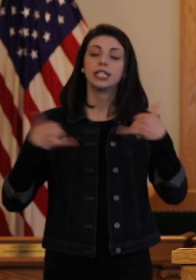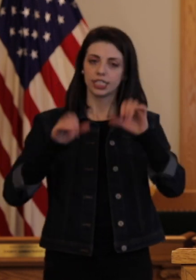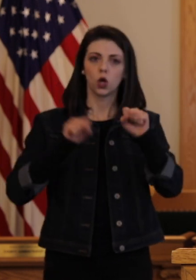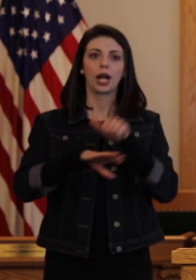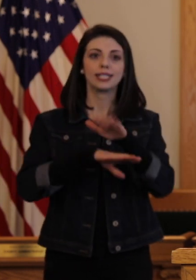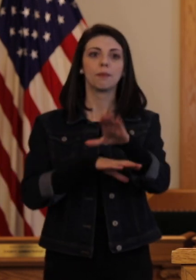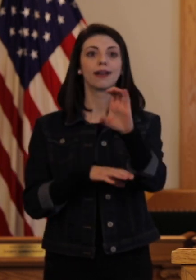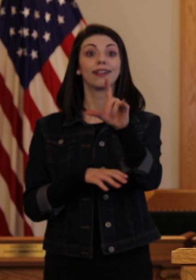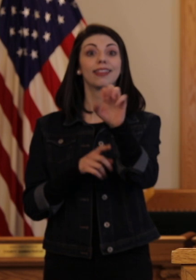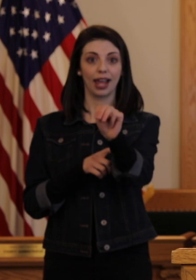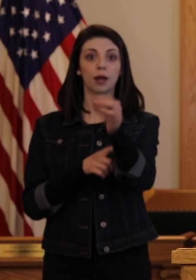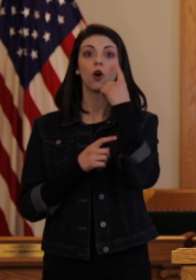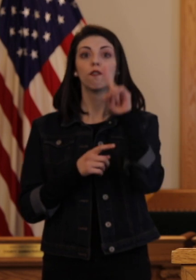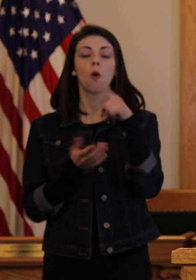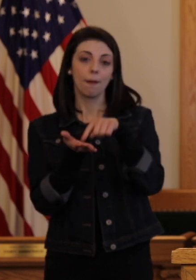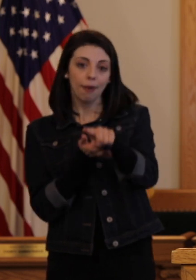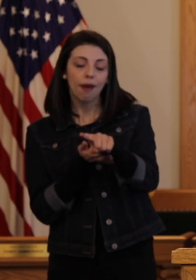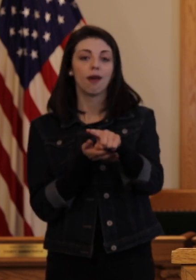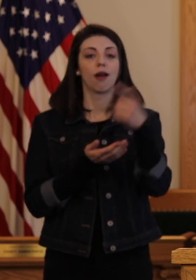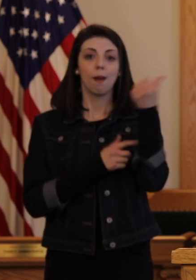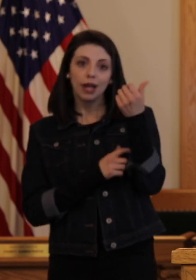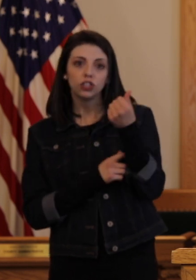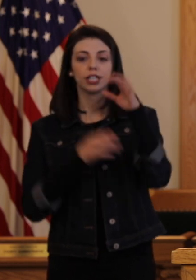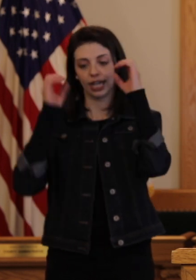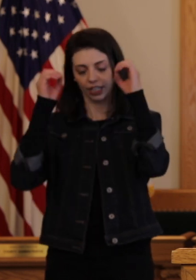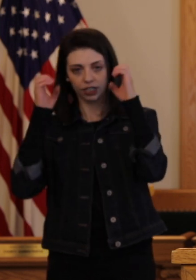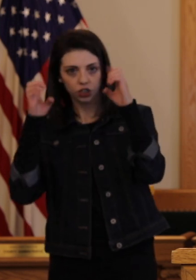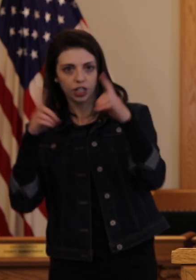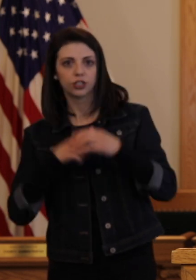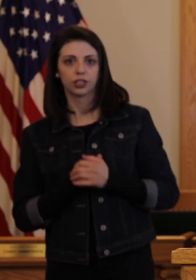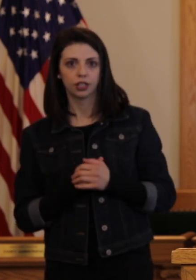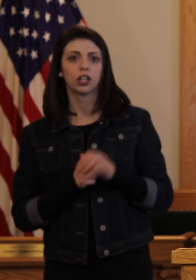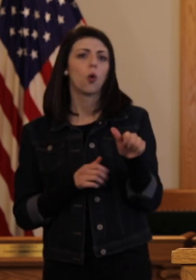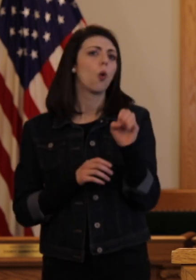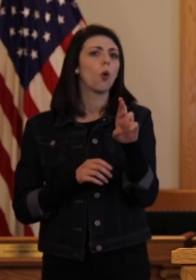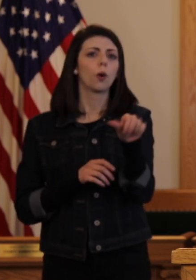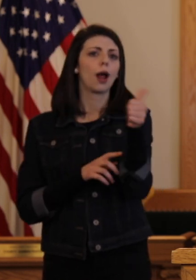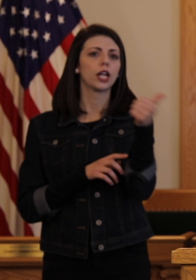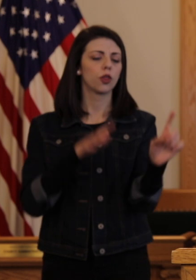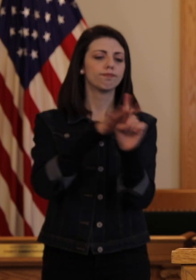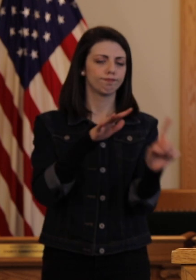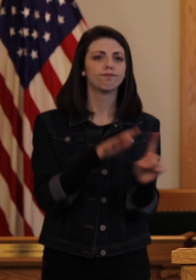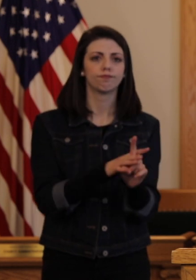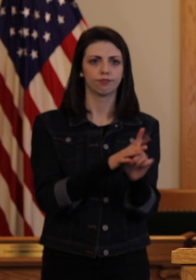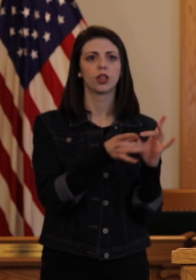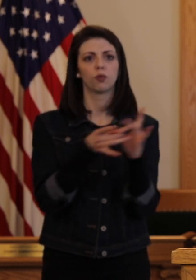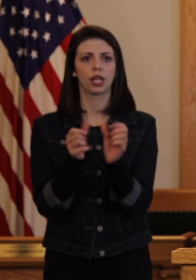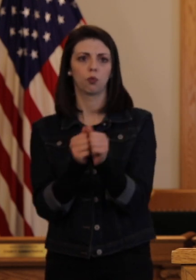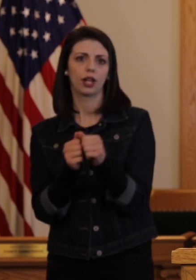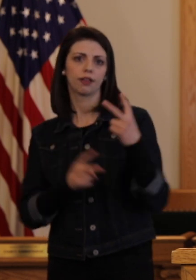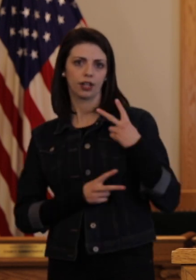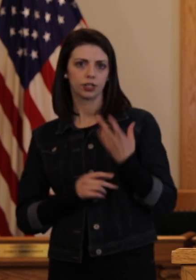to the VA for compensation, pension, and education, as well as any other issue VA-related that may